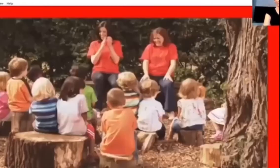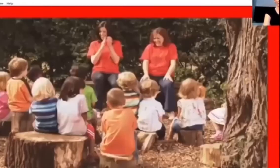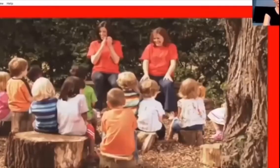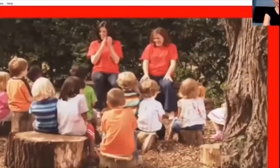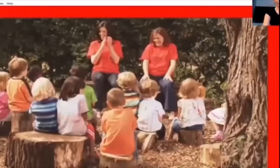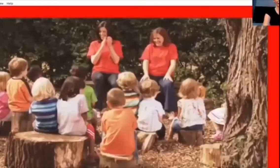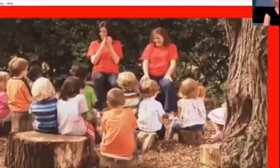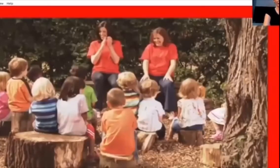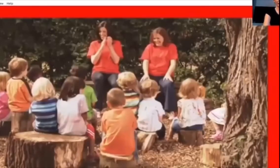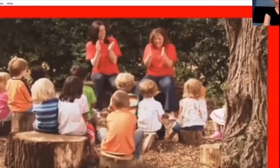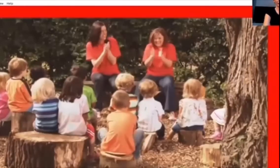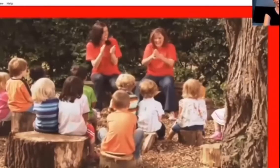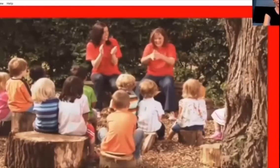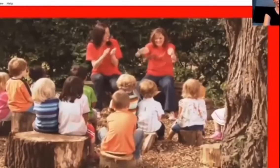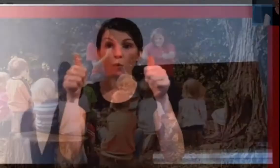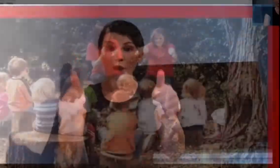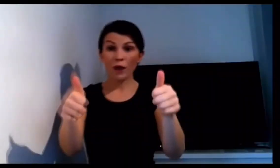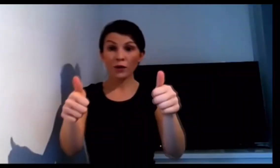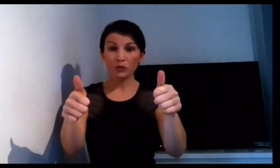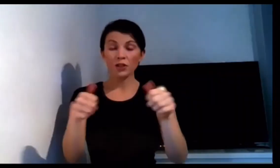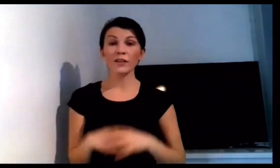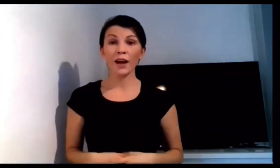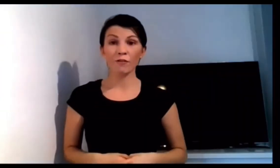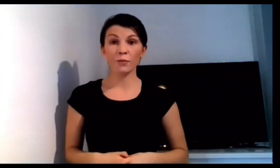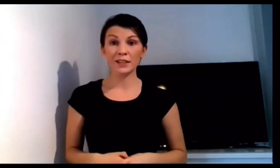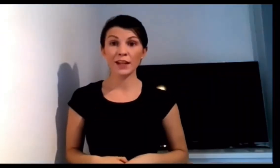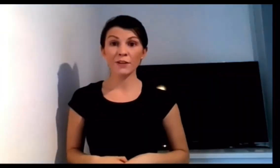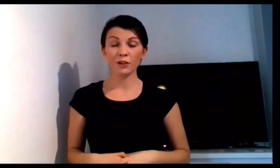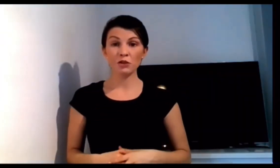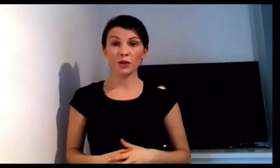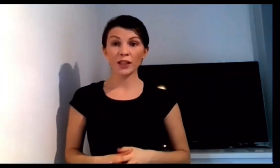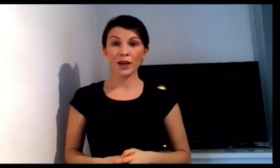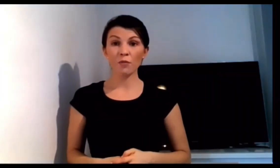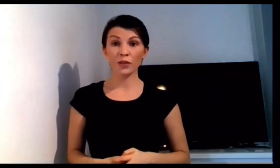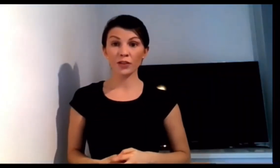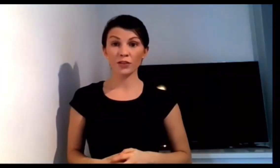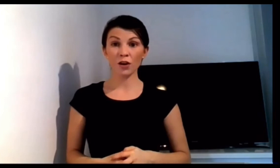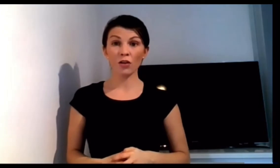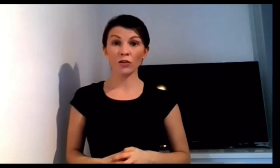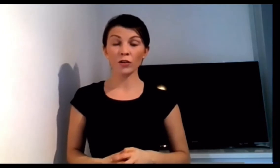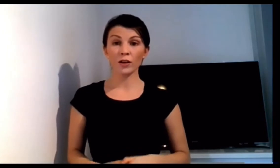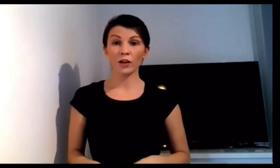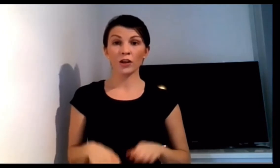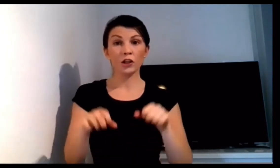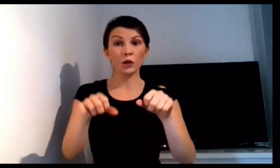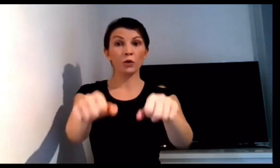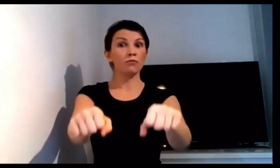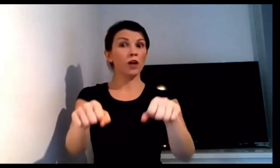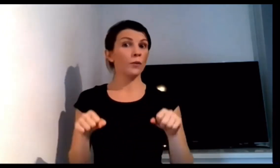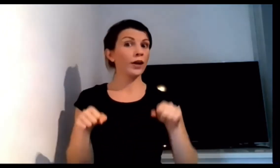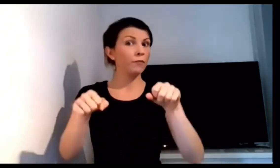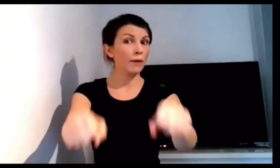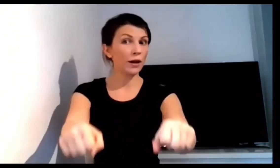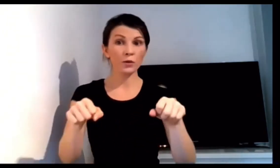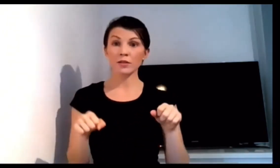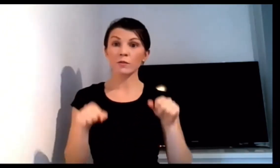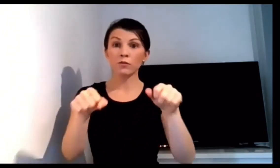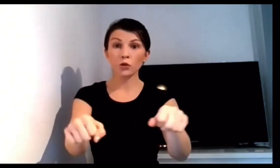Excellent. That was really good. Well done, everybody, for joining in with the song. You were rowing backwards and